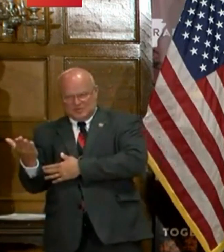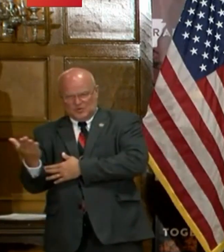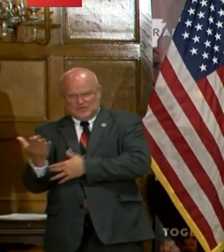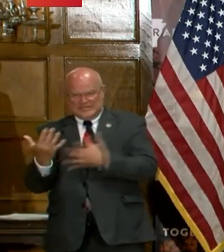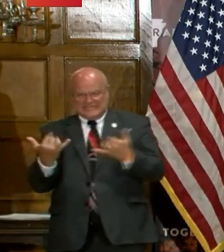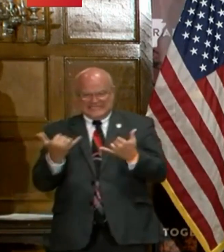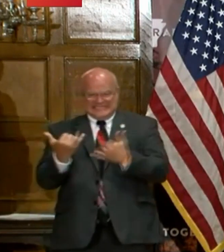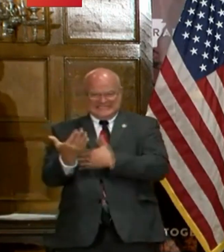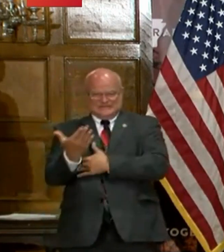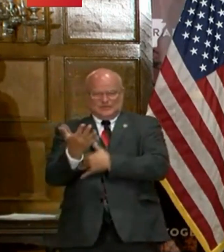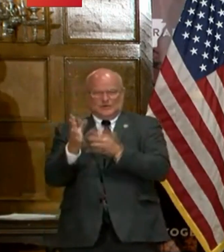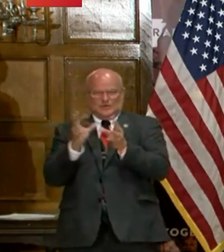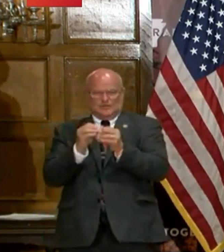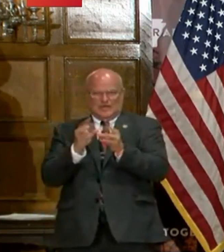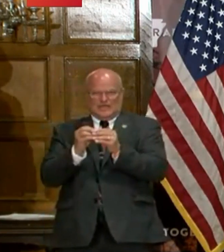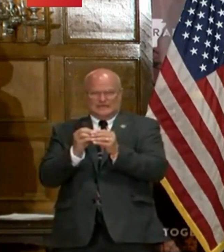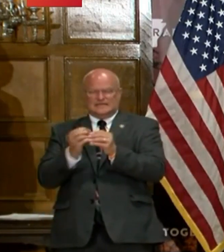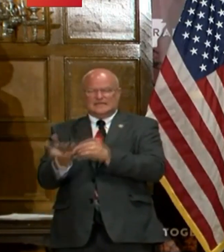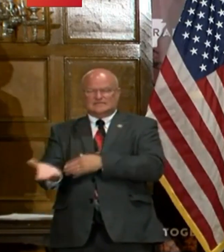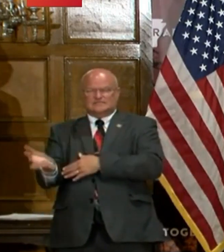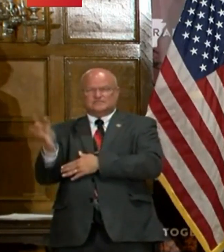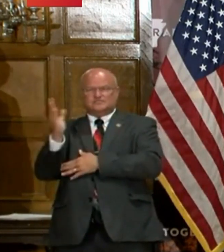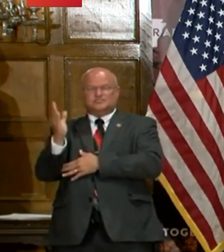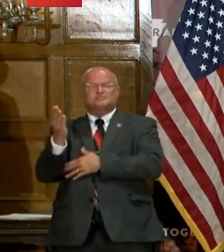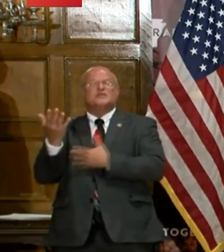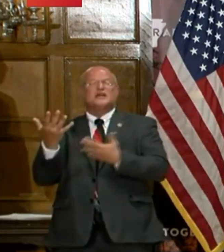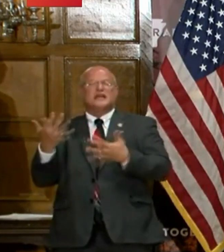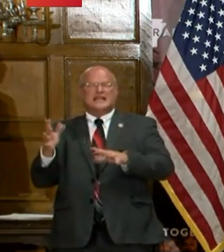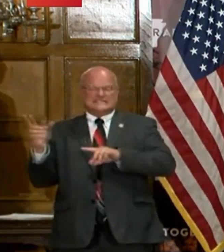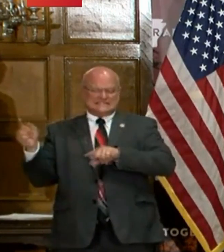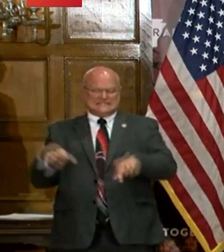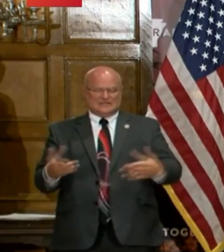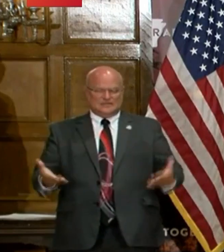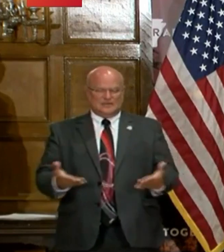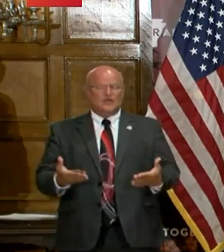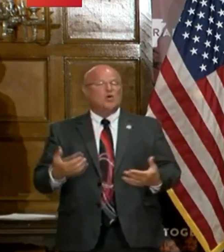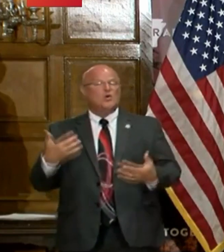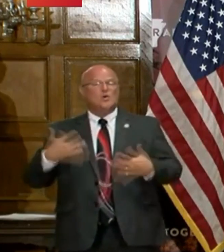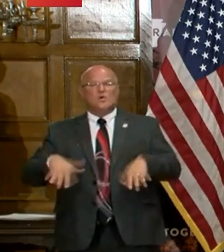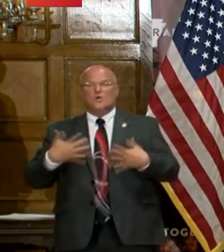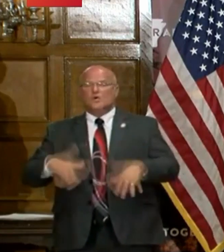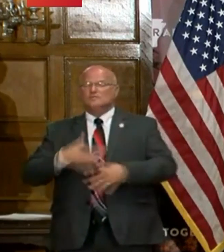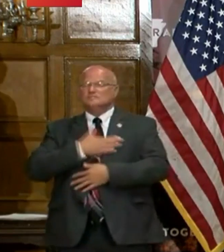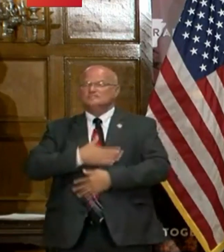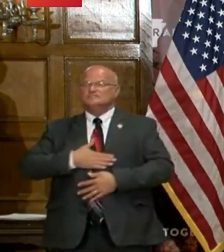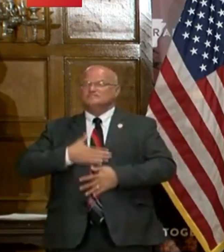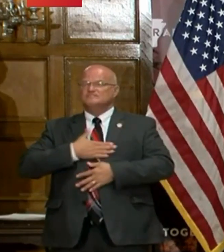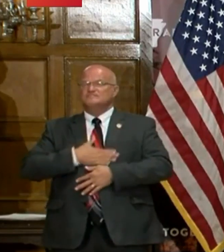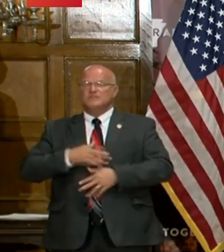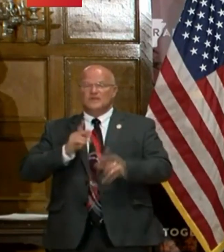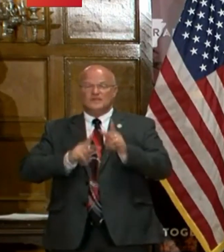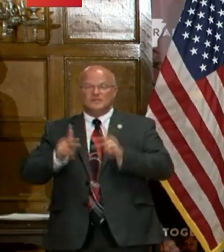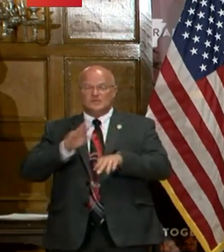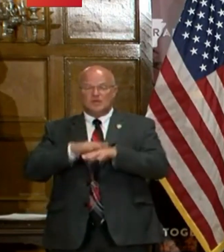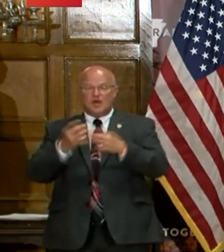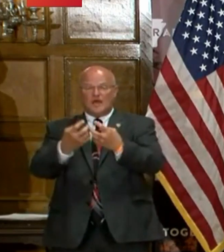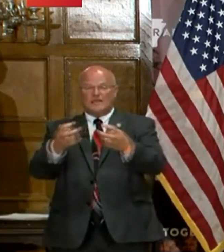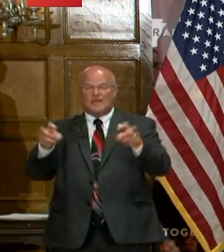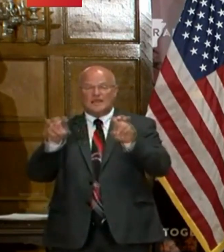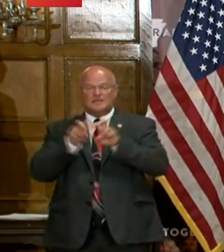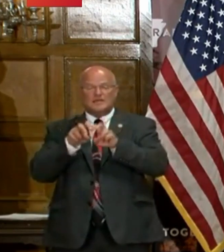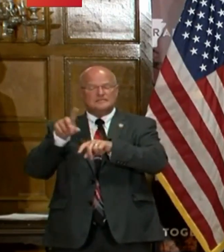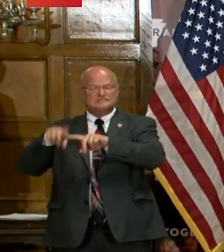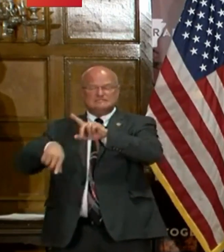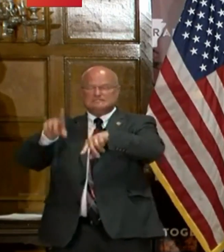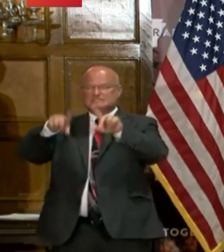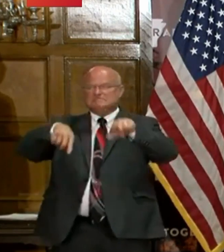morning. I just came from that meeting. And I've been very pleased. It's been a very robust discussion. If you look at the number of people who are on that committee, it's a very